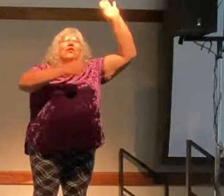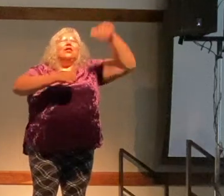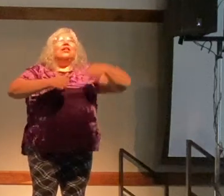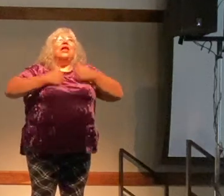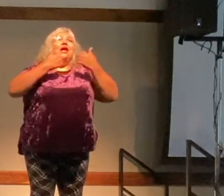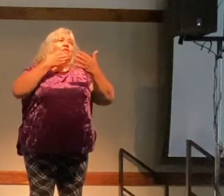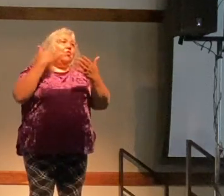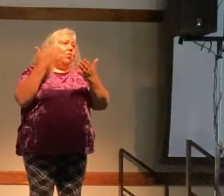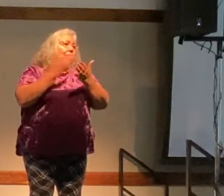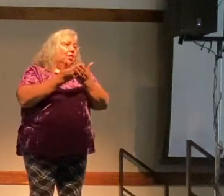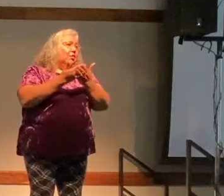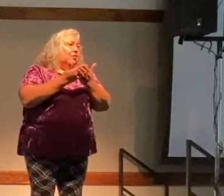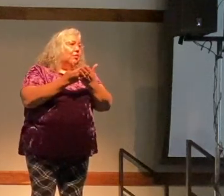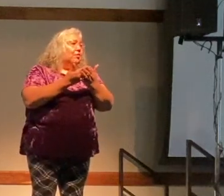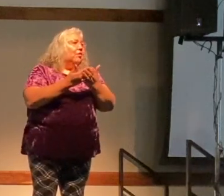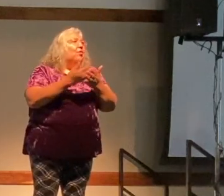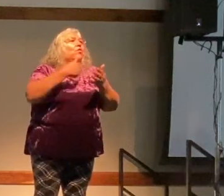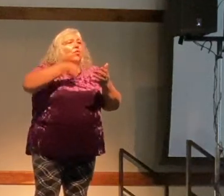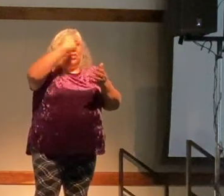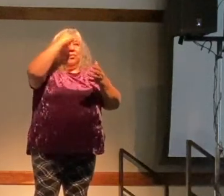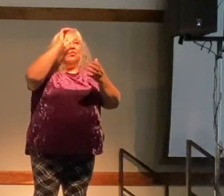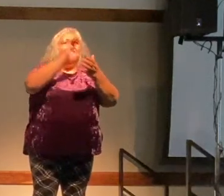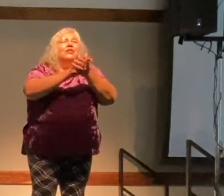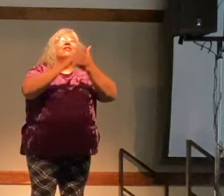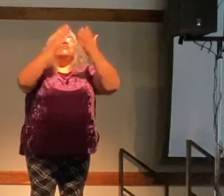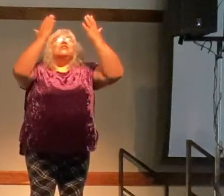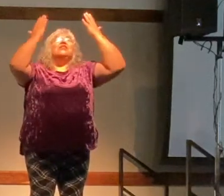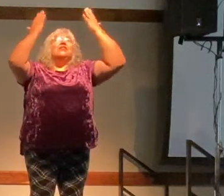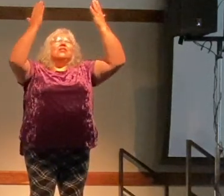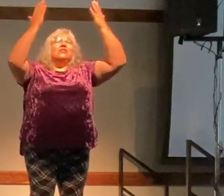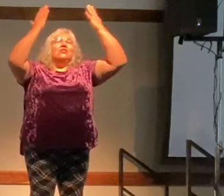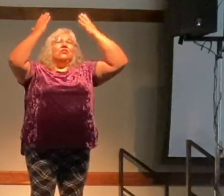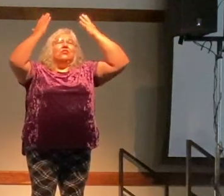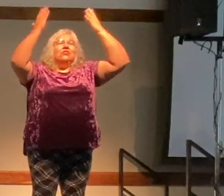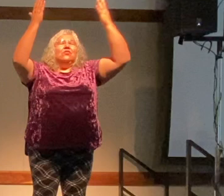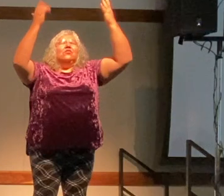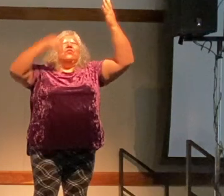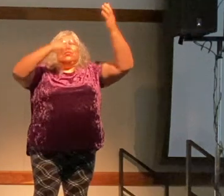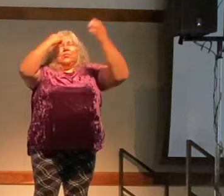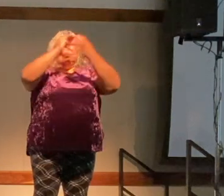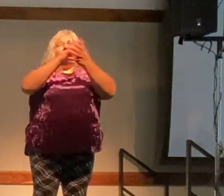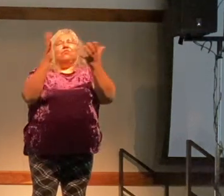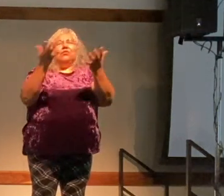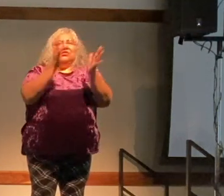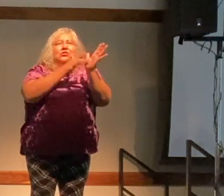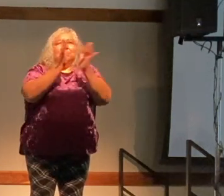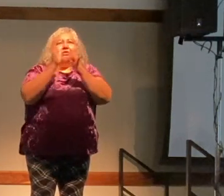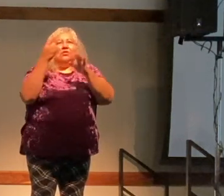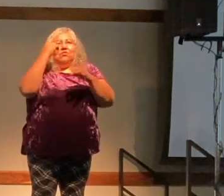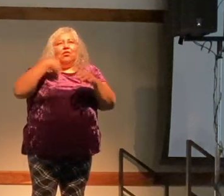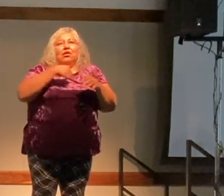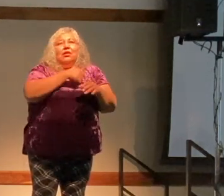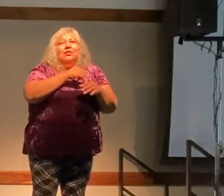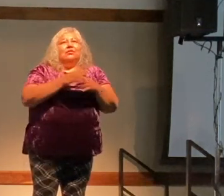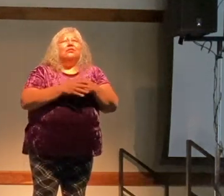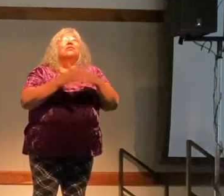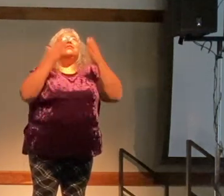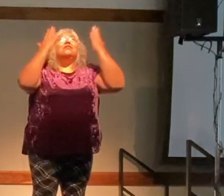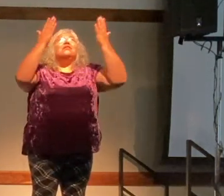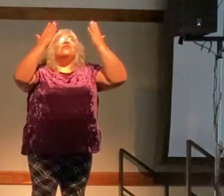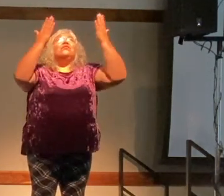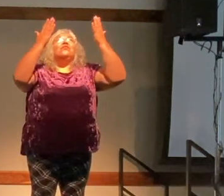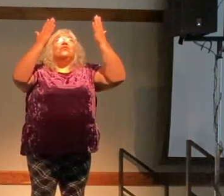well. And we believe in you. We believe what Jesus did for us. That you went